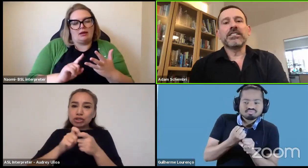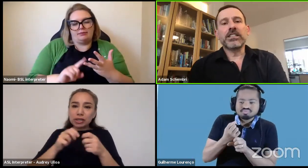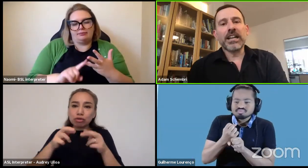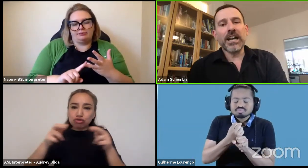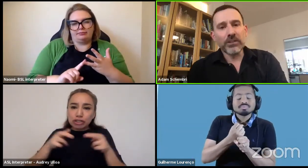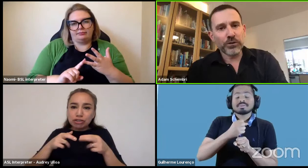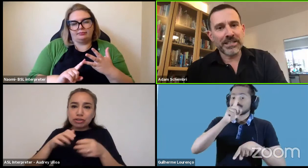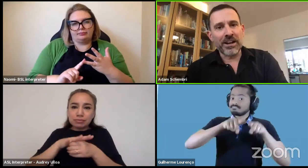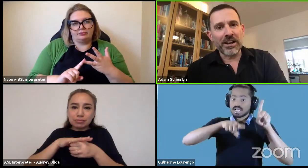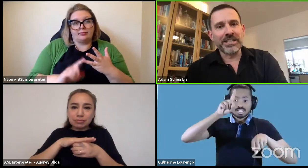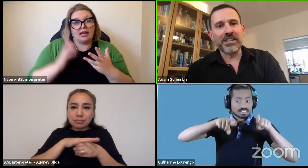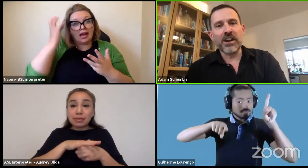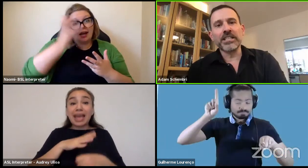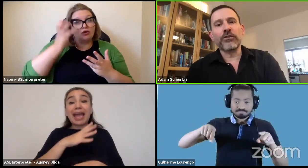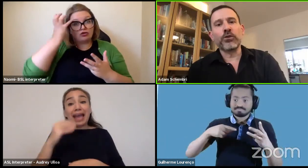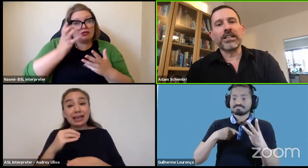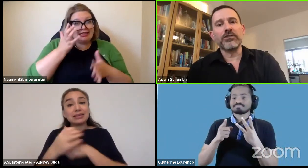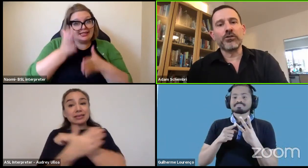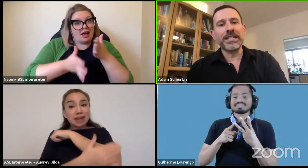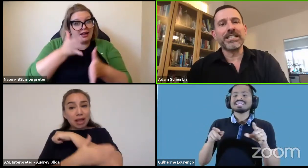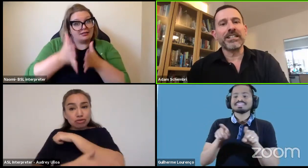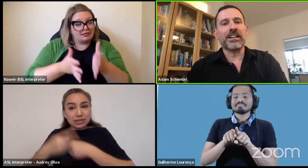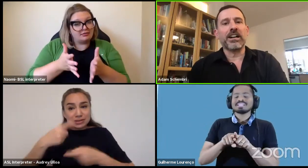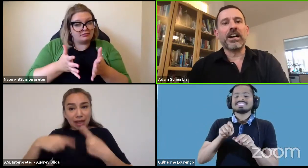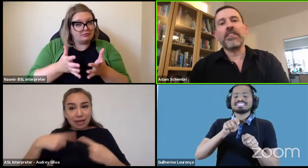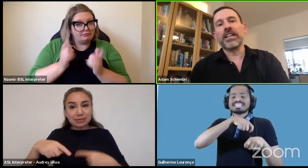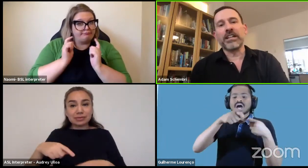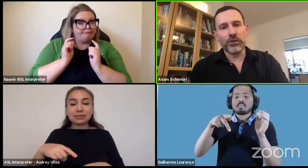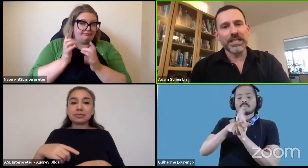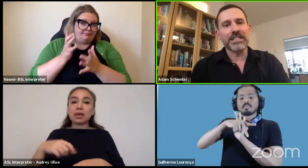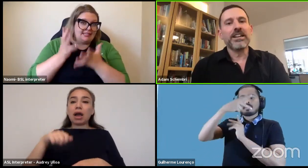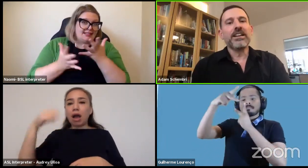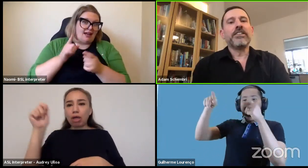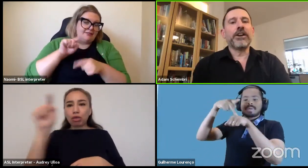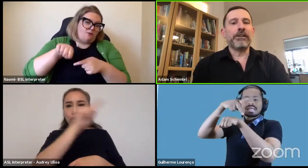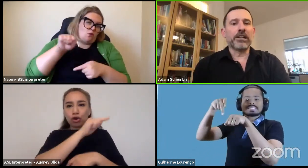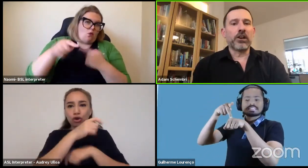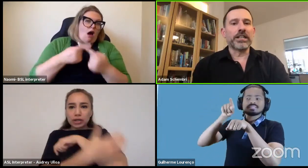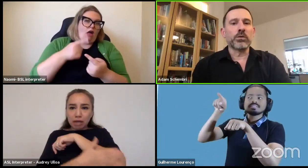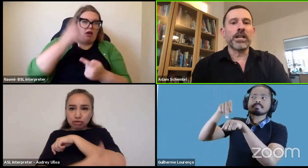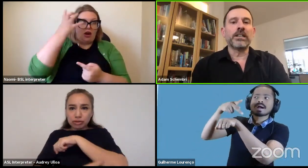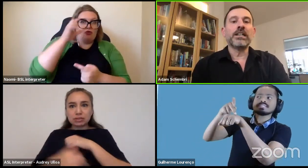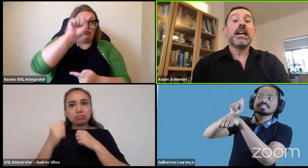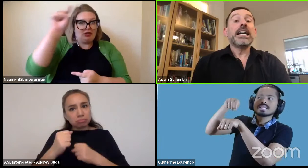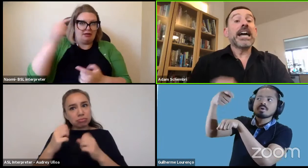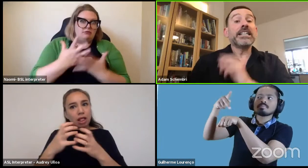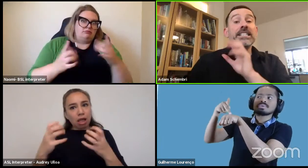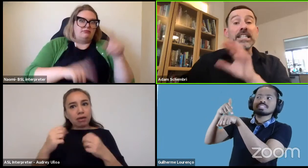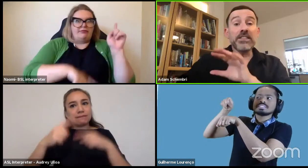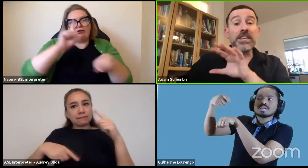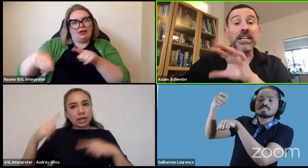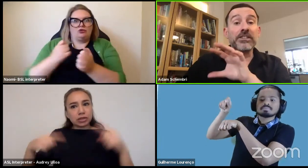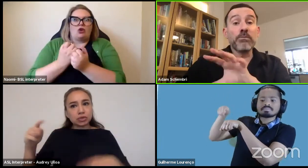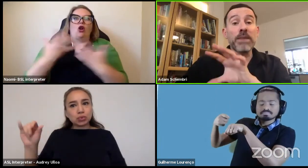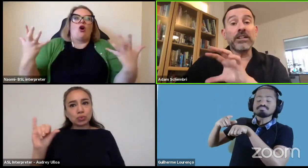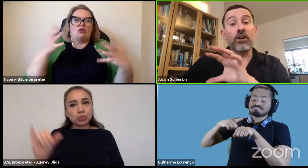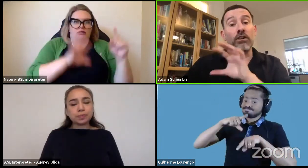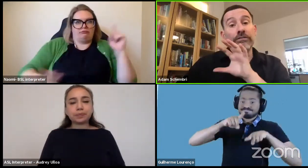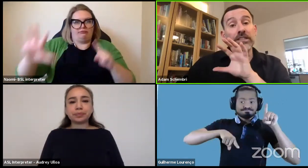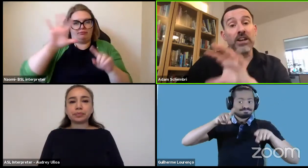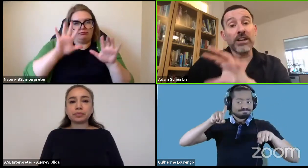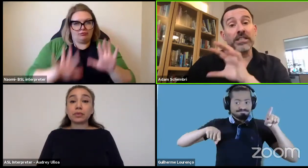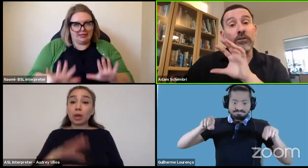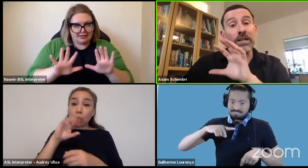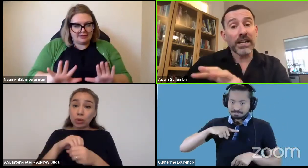And country signs, signs for countries, other countries, vary a lot as well. And it's in the domain